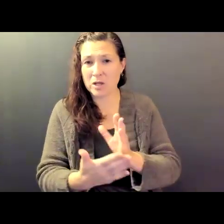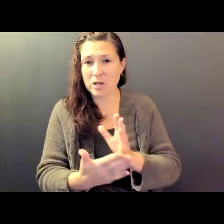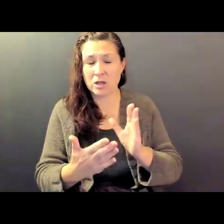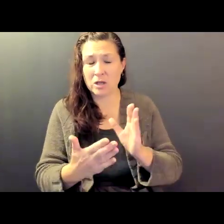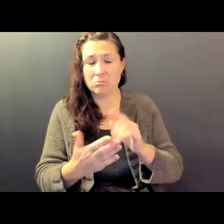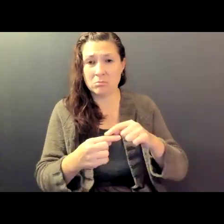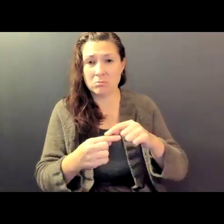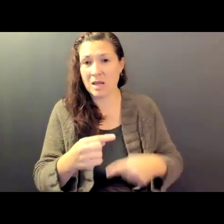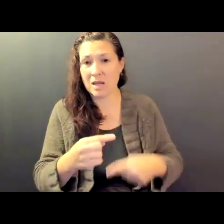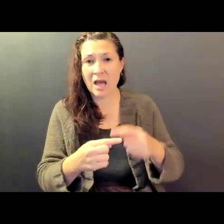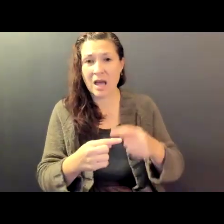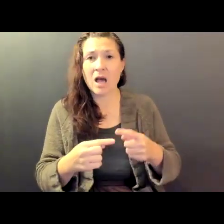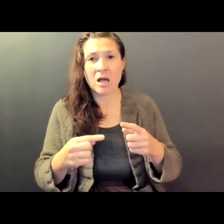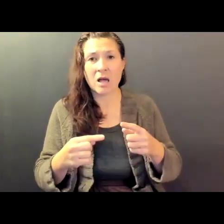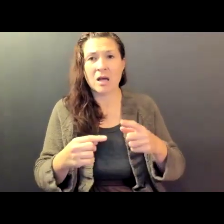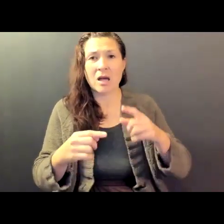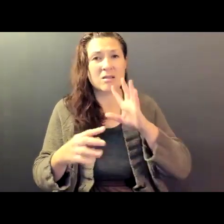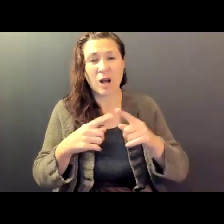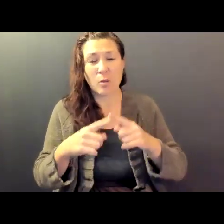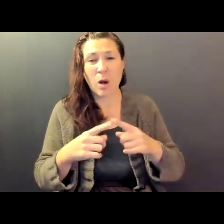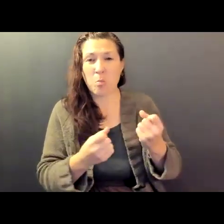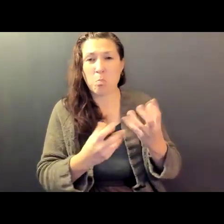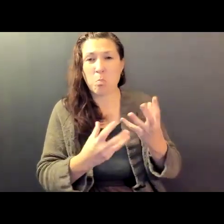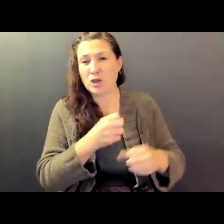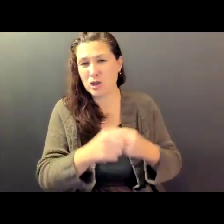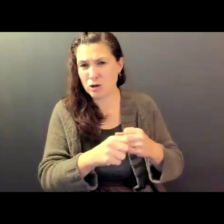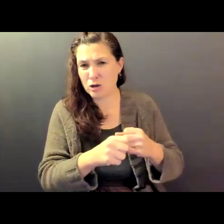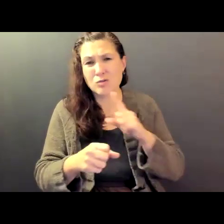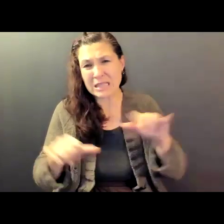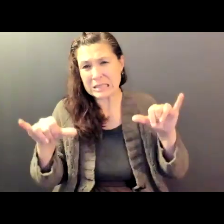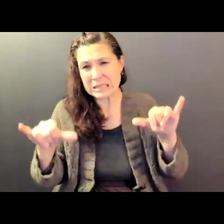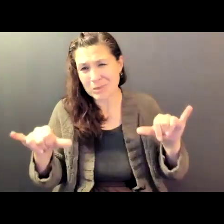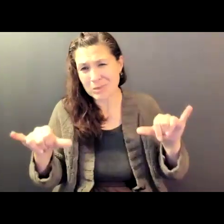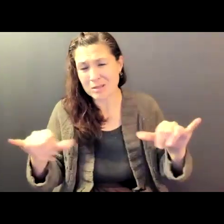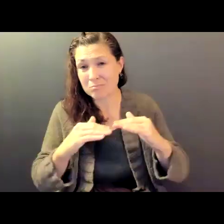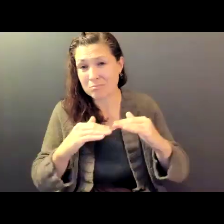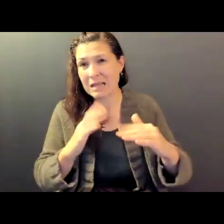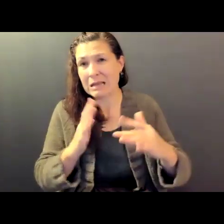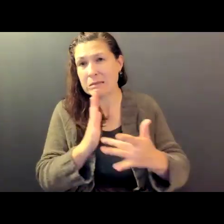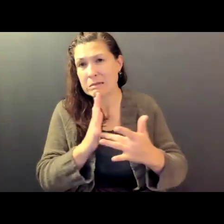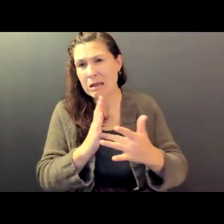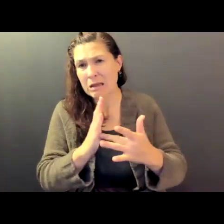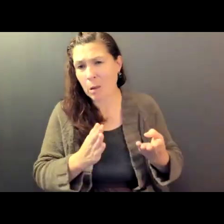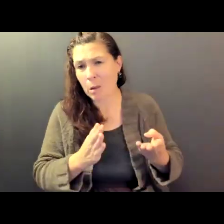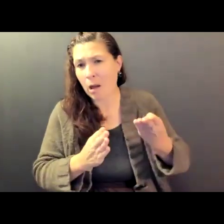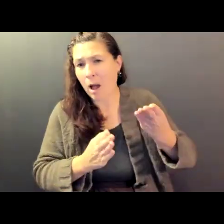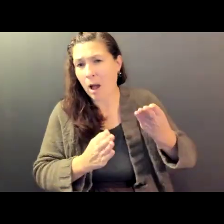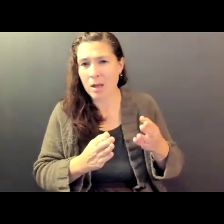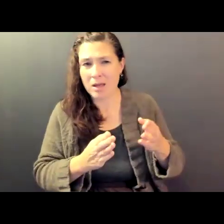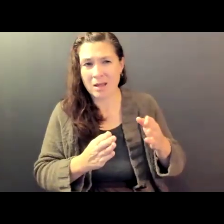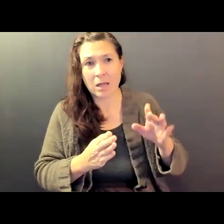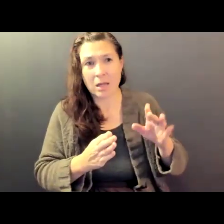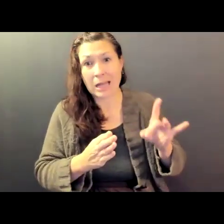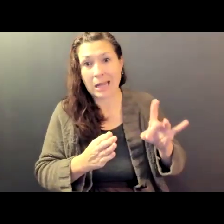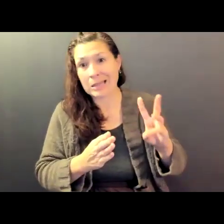multi-year stable enrollment. Technically, we were up this year. It's 86 kids, but it is technically an